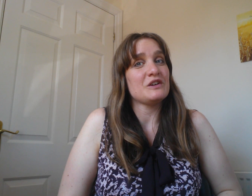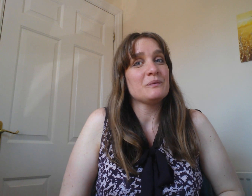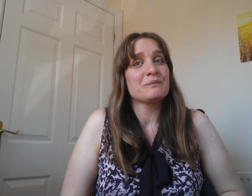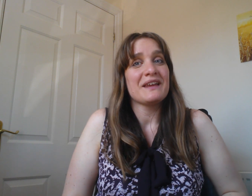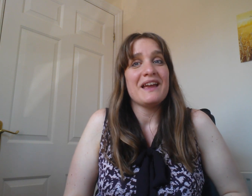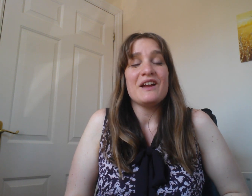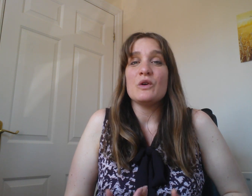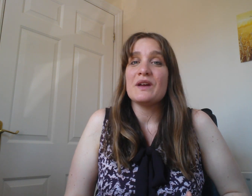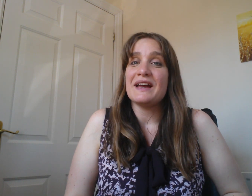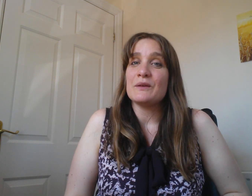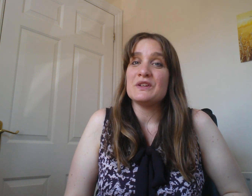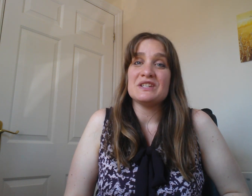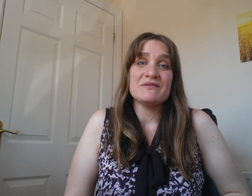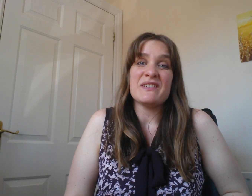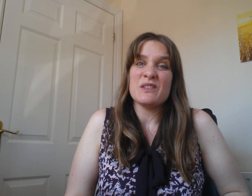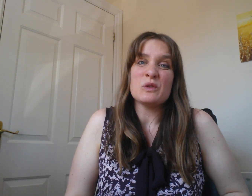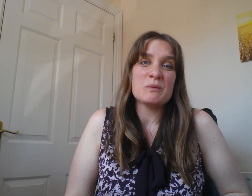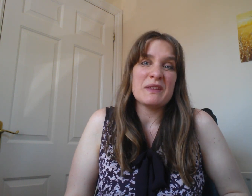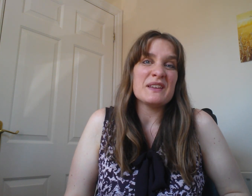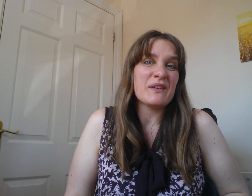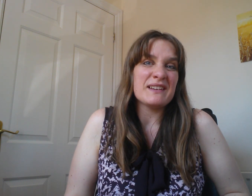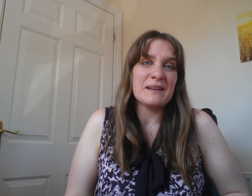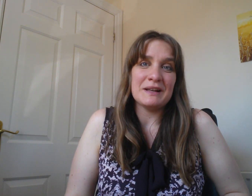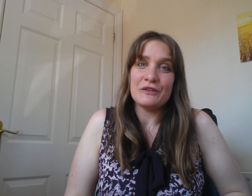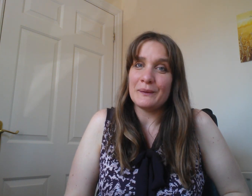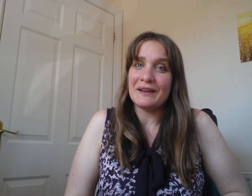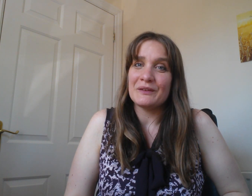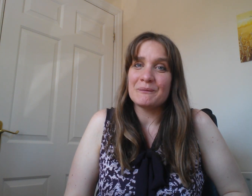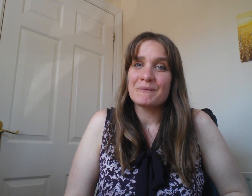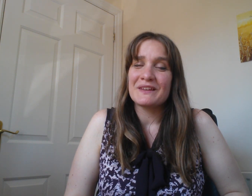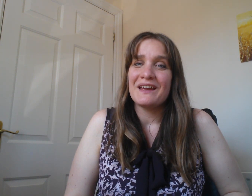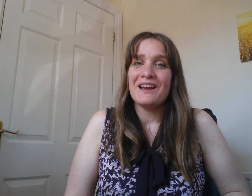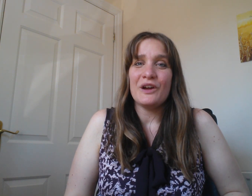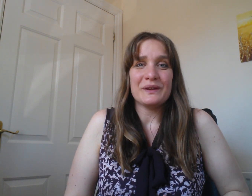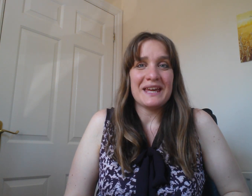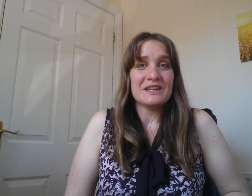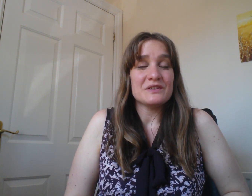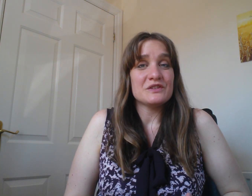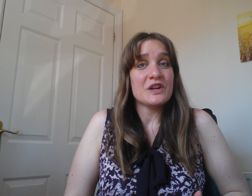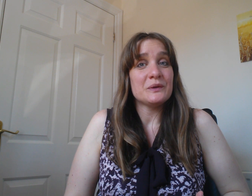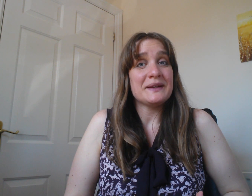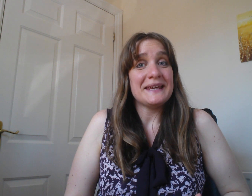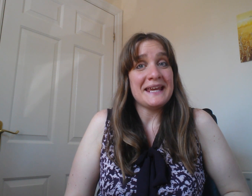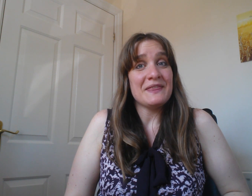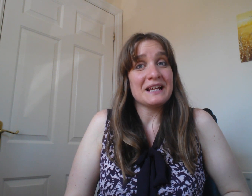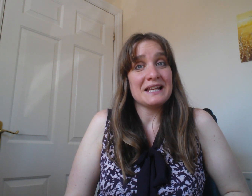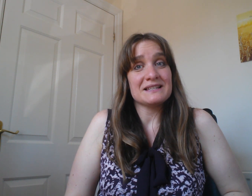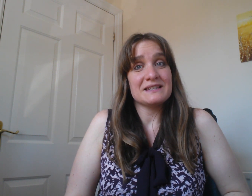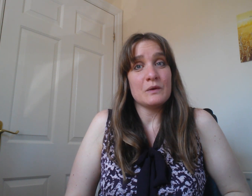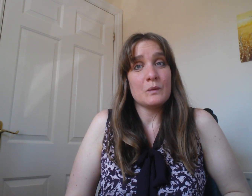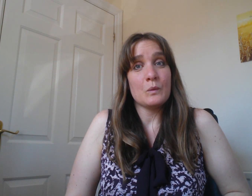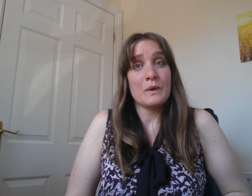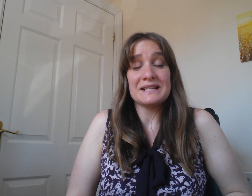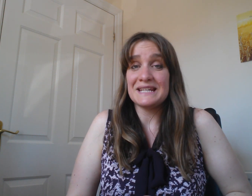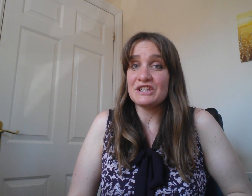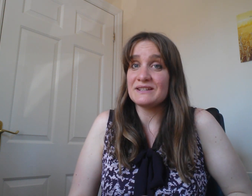song, which is or something that's very similar to it. Okay, so in the class when I teach this